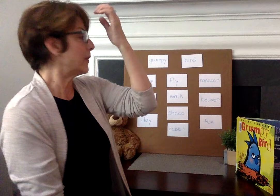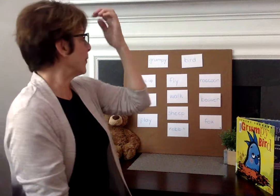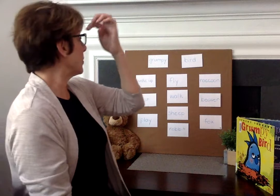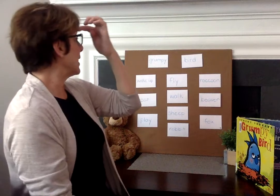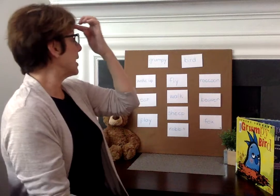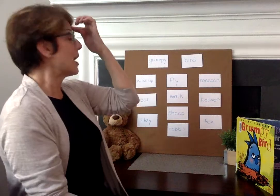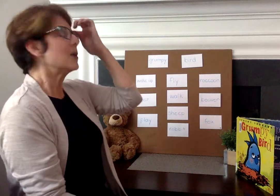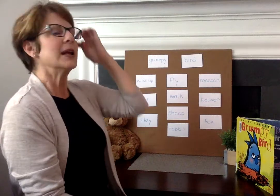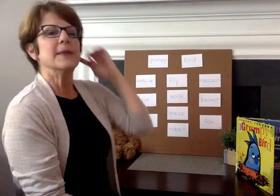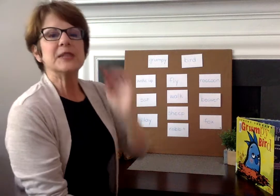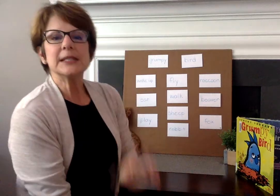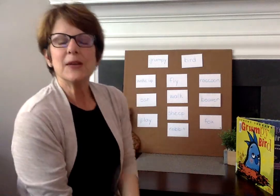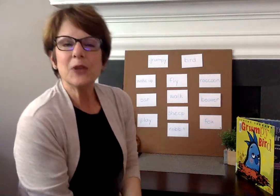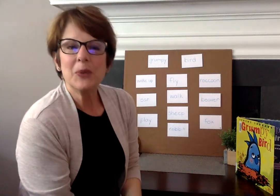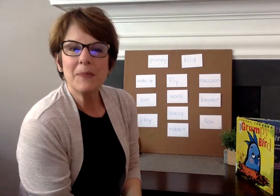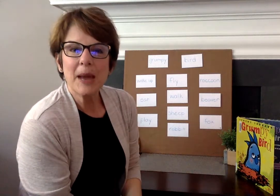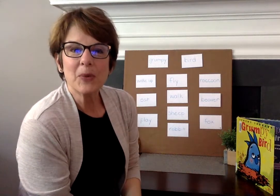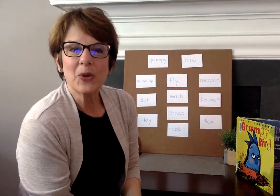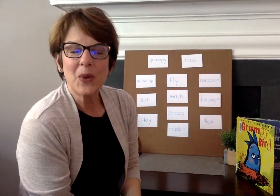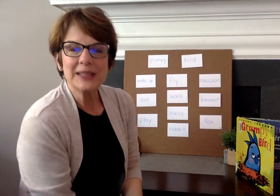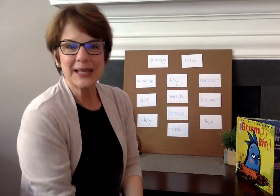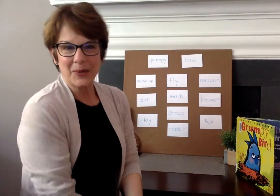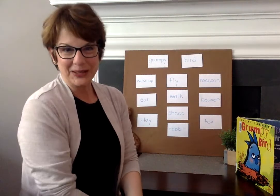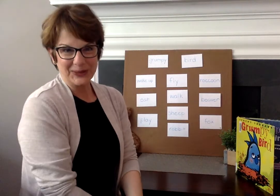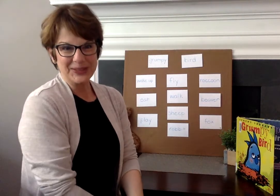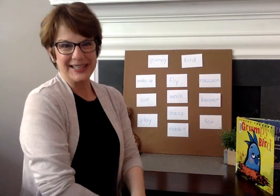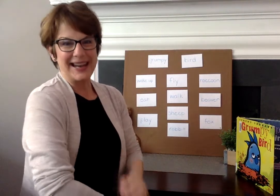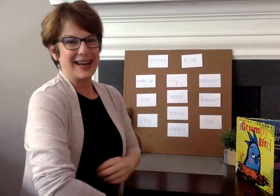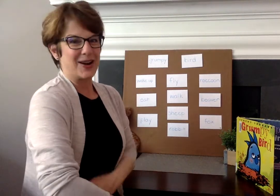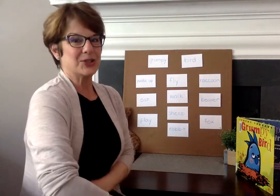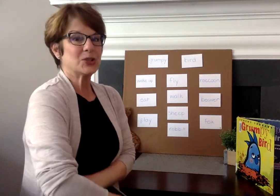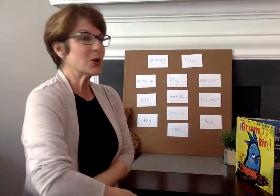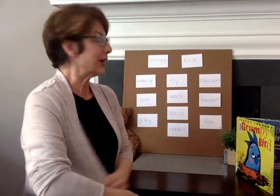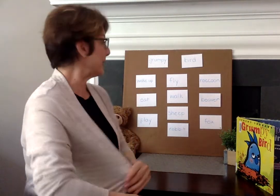before we go to see if you remember the ones that we learned today in our story.